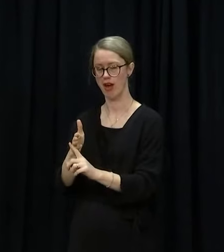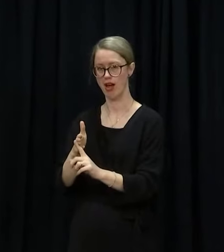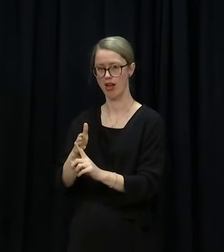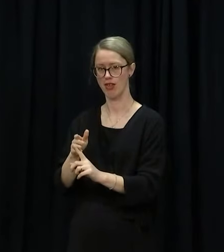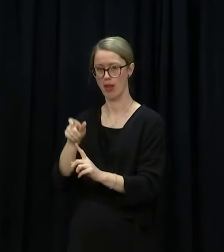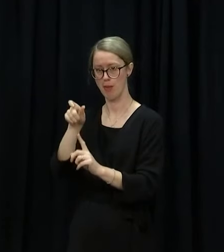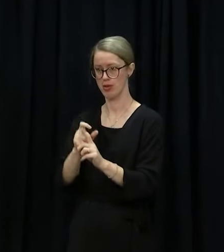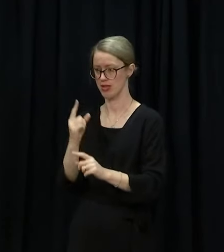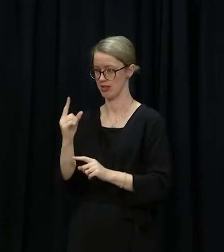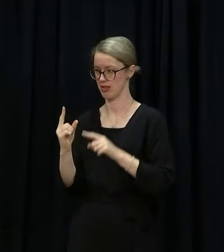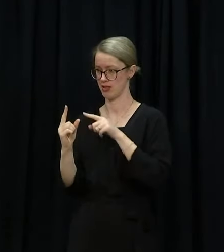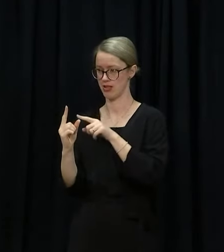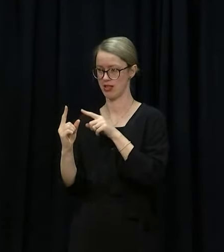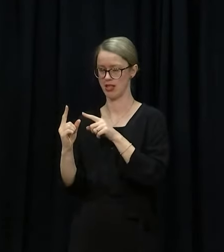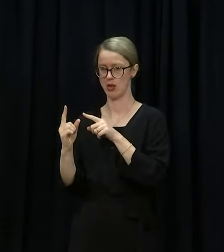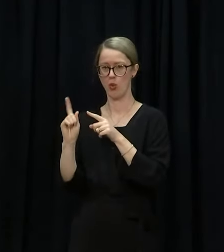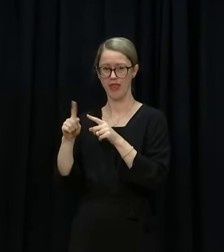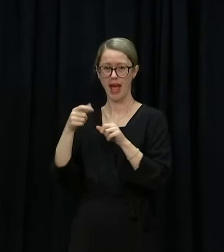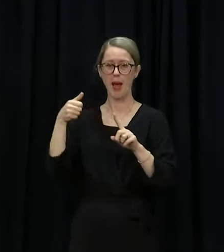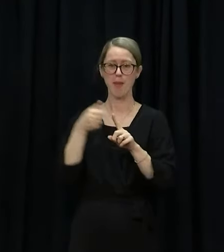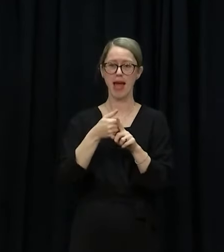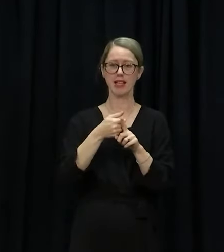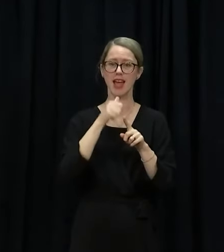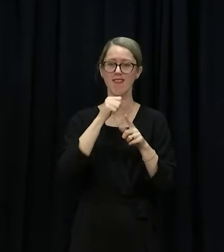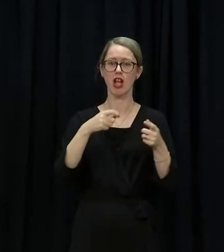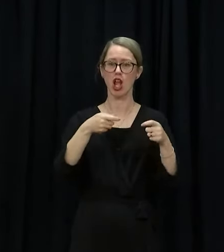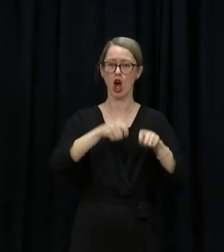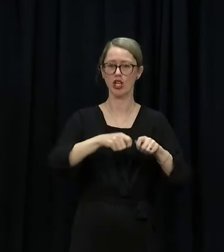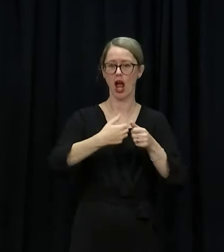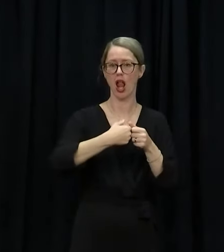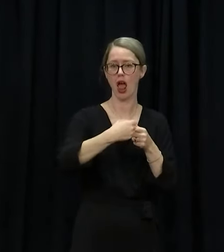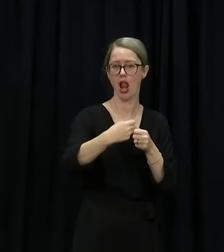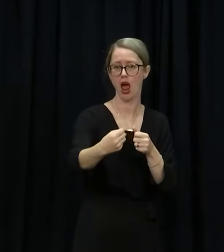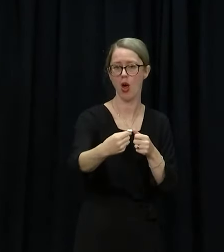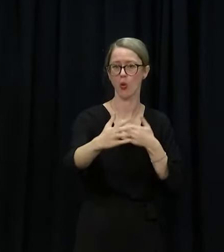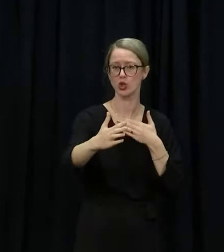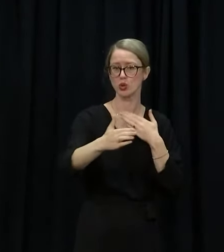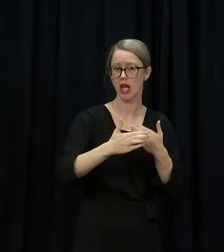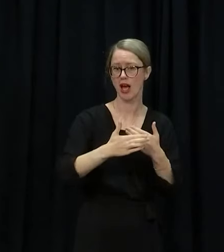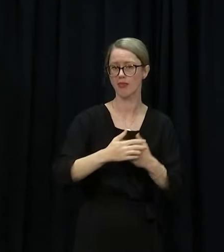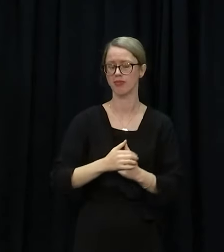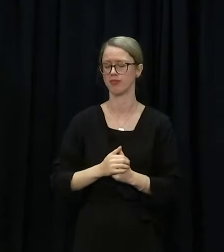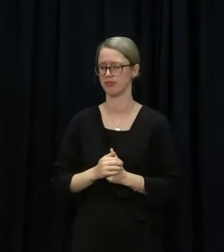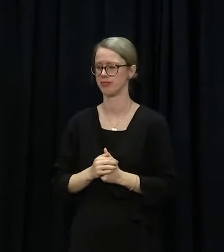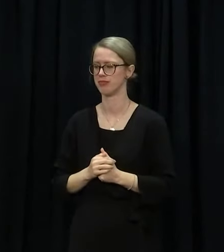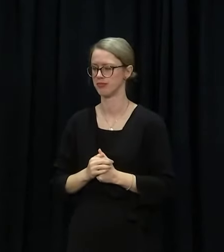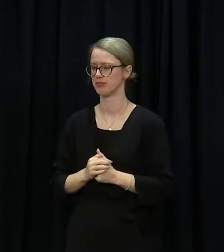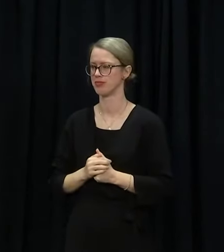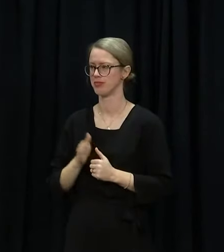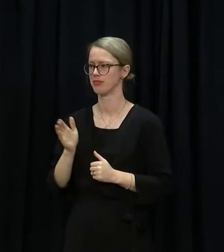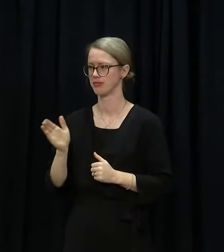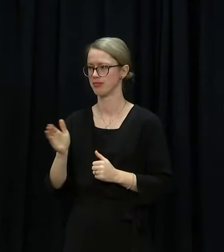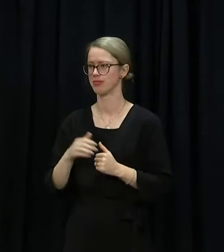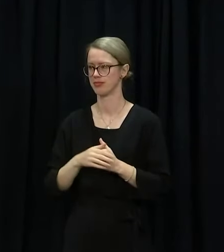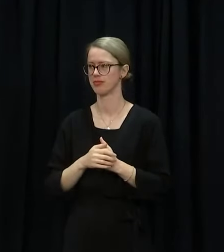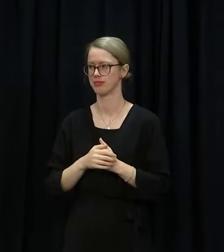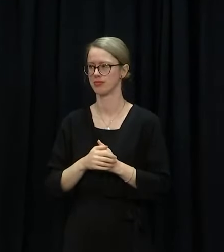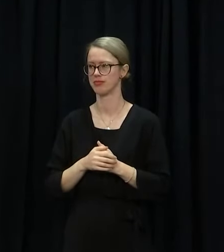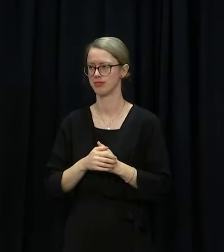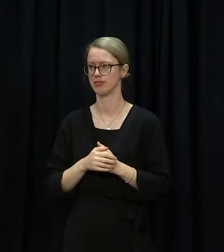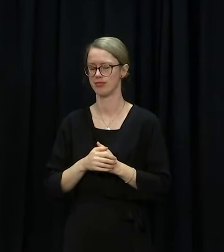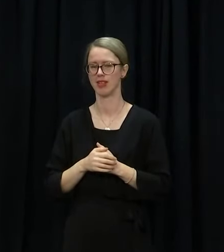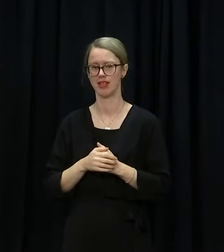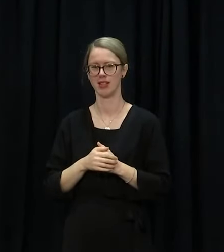of a bearing does that have on whether we stay in lockdown longer? Oh, look, you know, what we're always worried about is, yes, how far is the